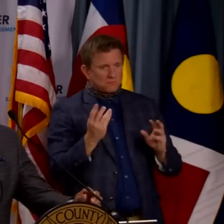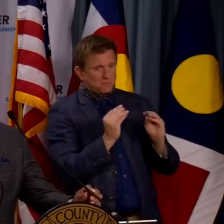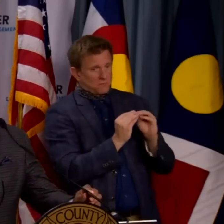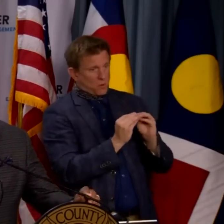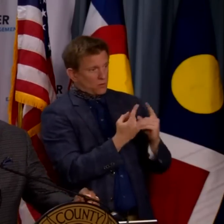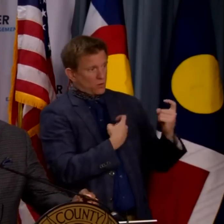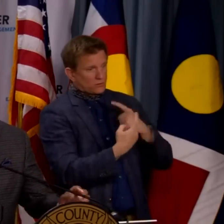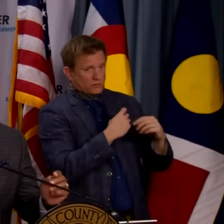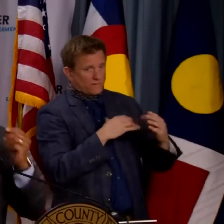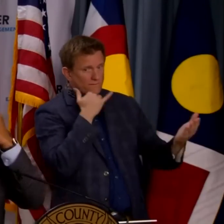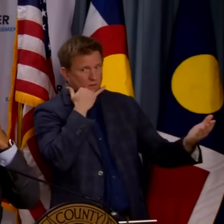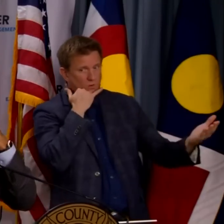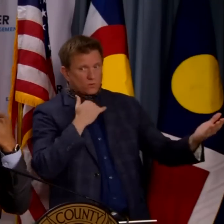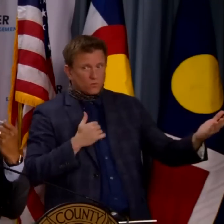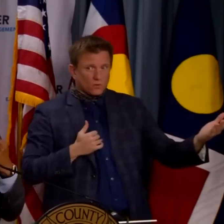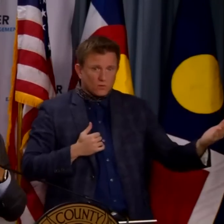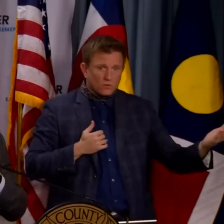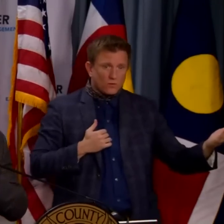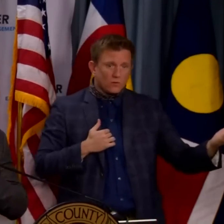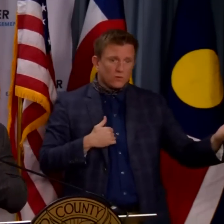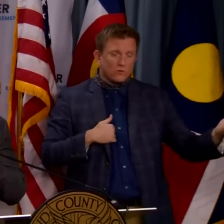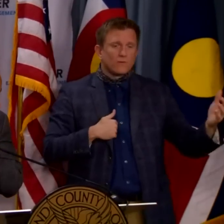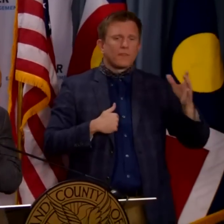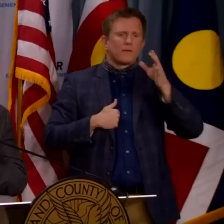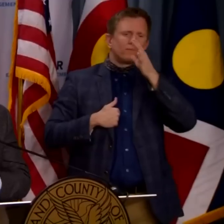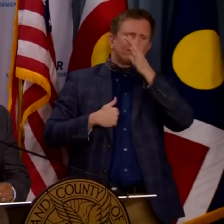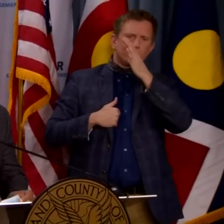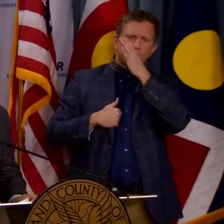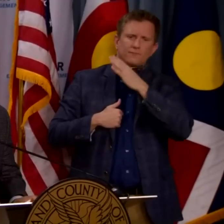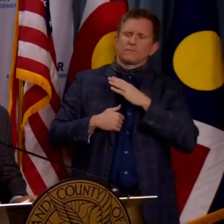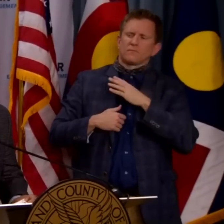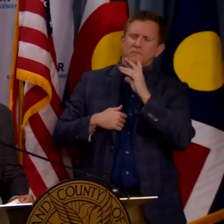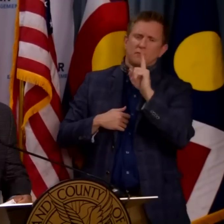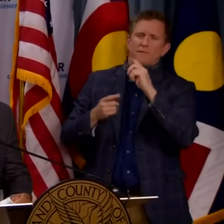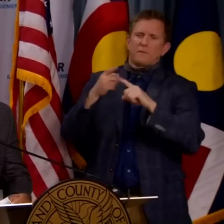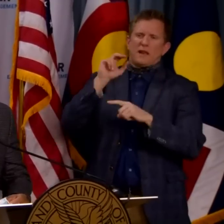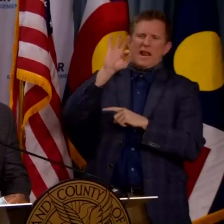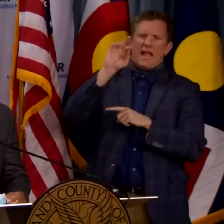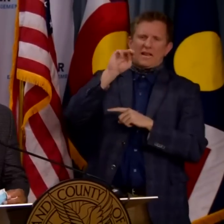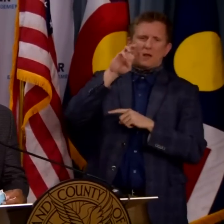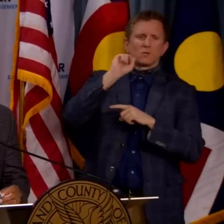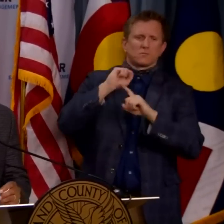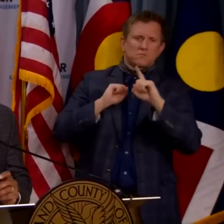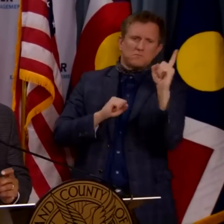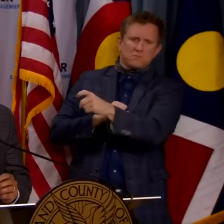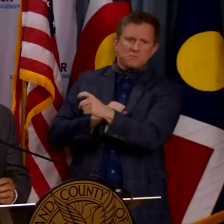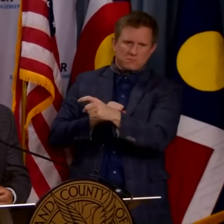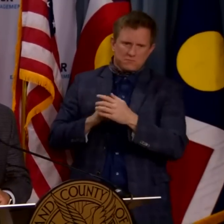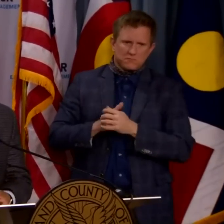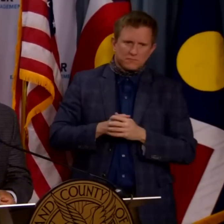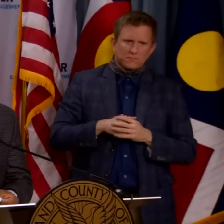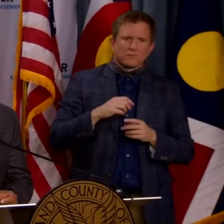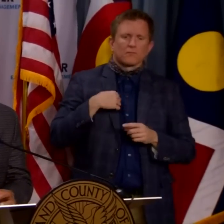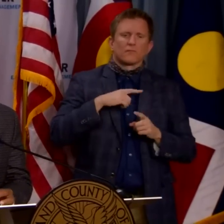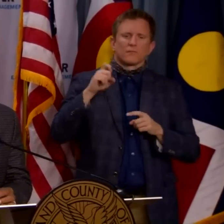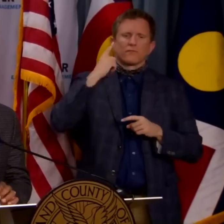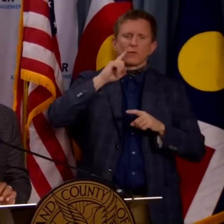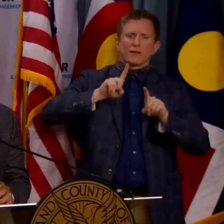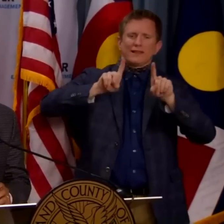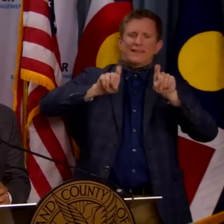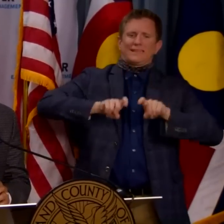Yeah, the ones that have been used in the Department of Safety are, it's been verified, again, through confirmation of the serology test,